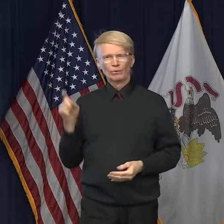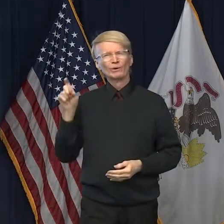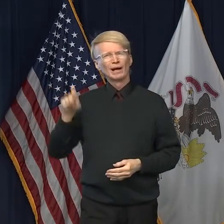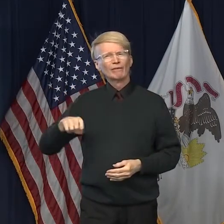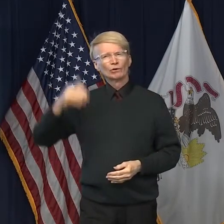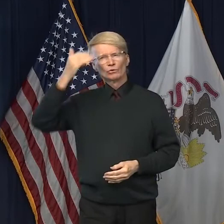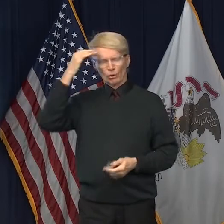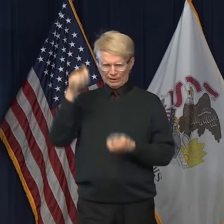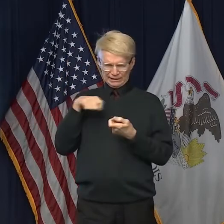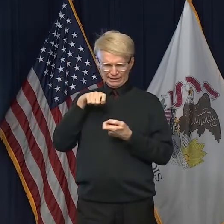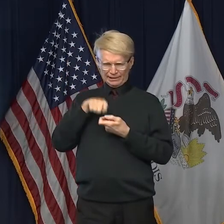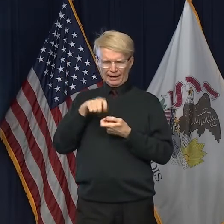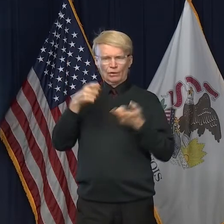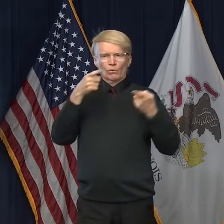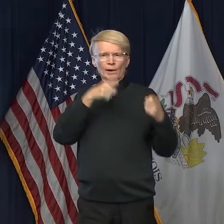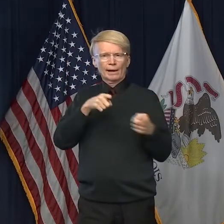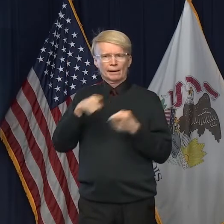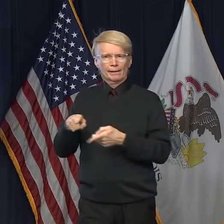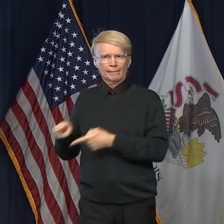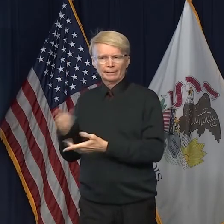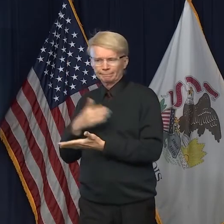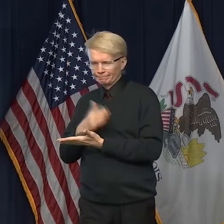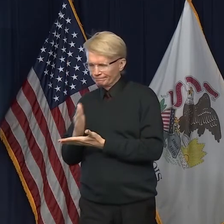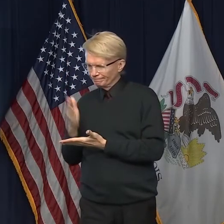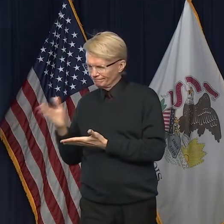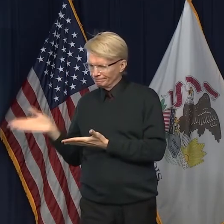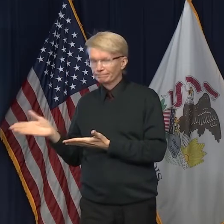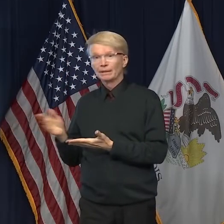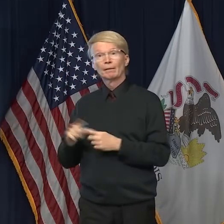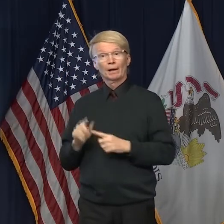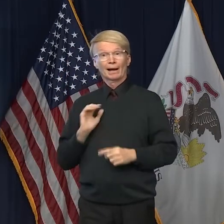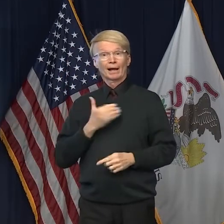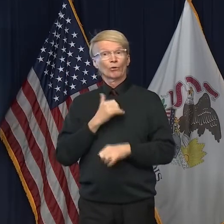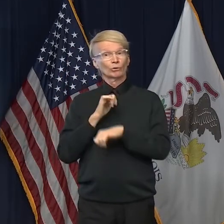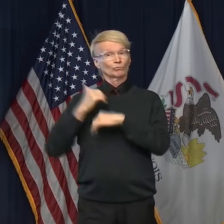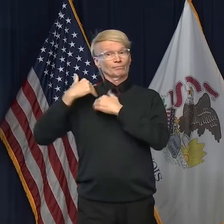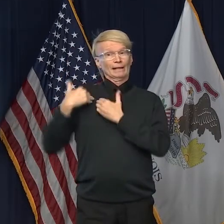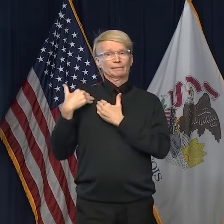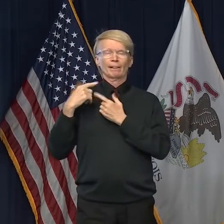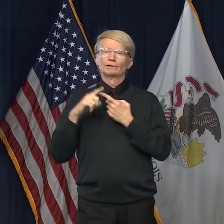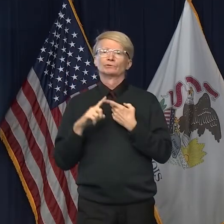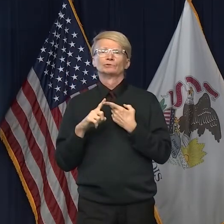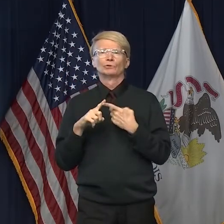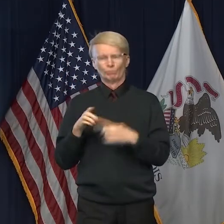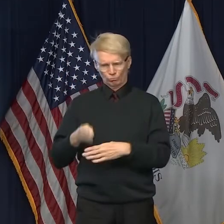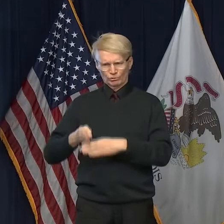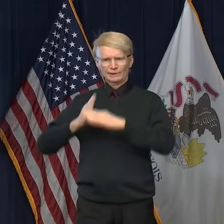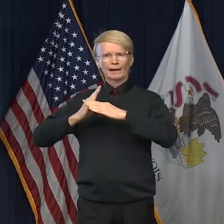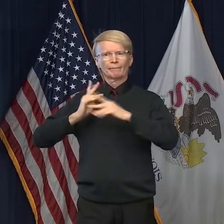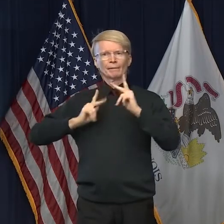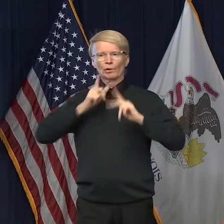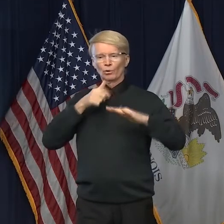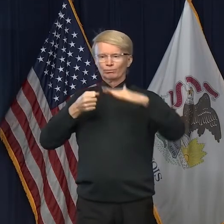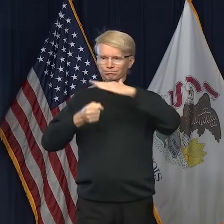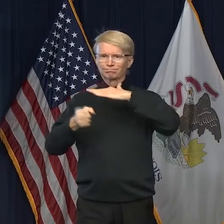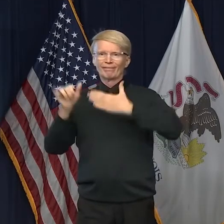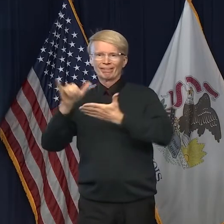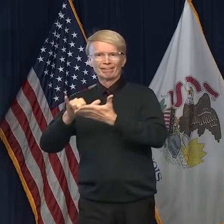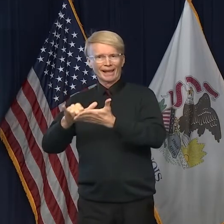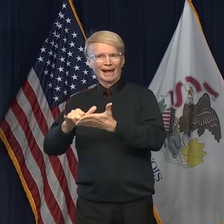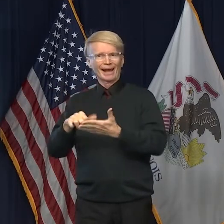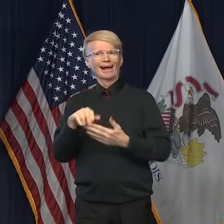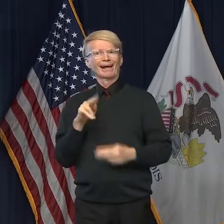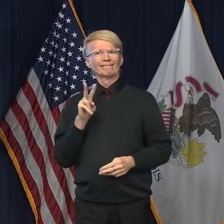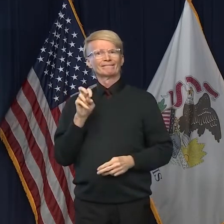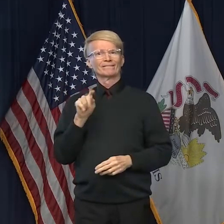exactly what happened. What I know is that our job right now is to make sure that we do everything to protect the people who are at the LaSalle Veterans Home.